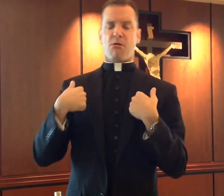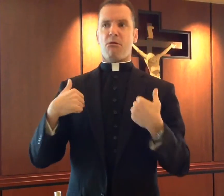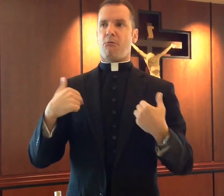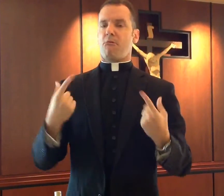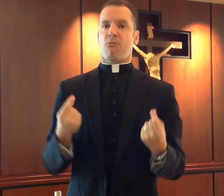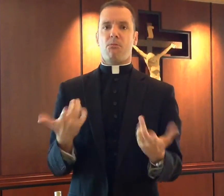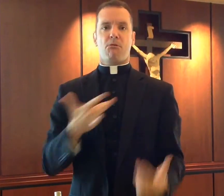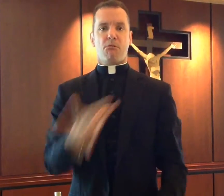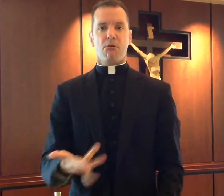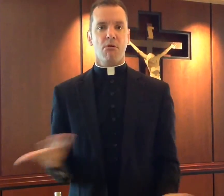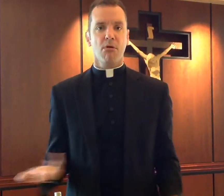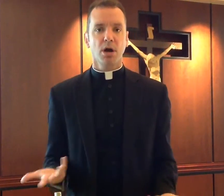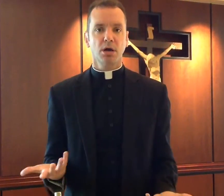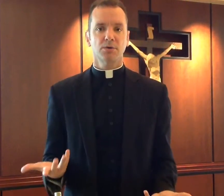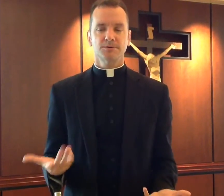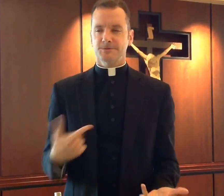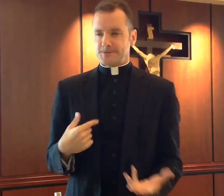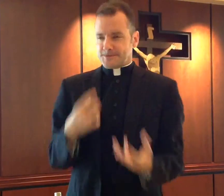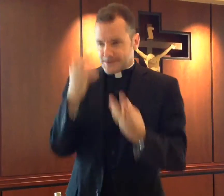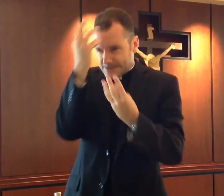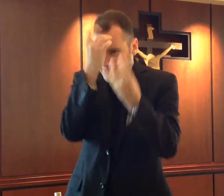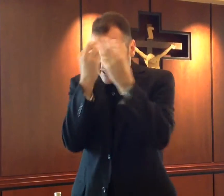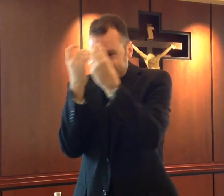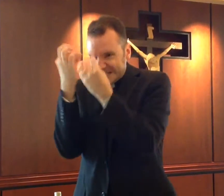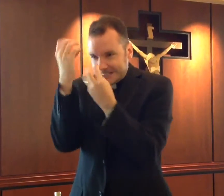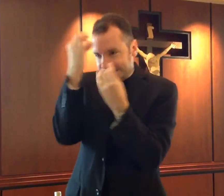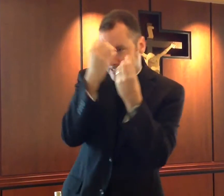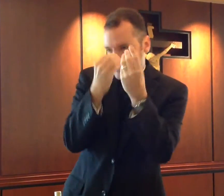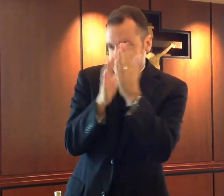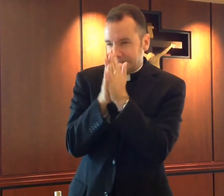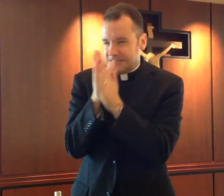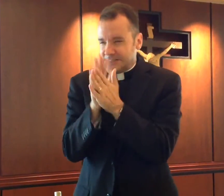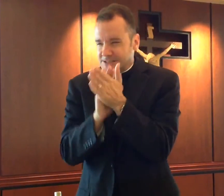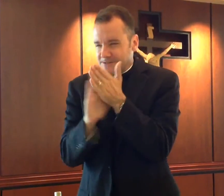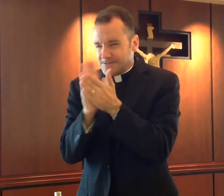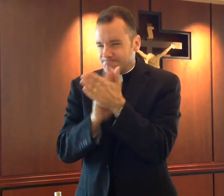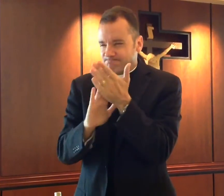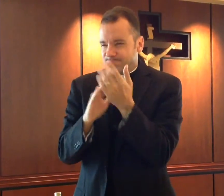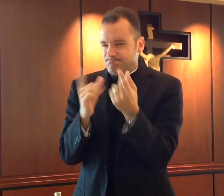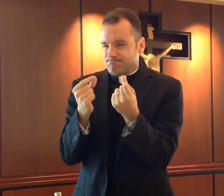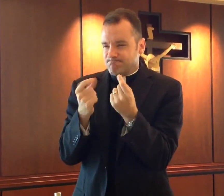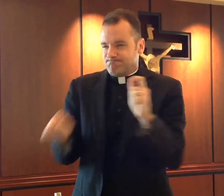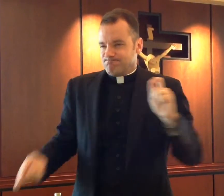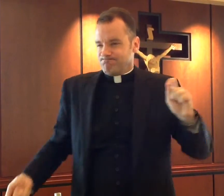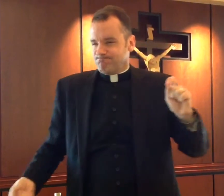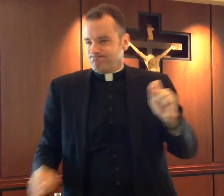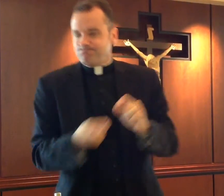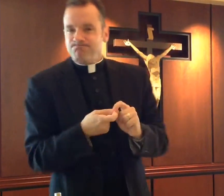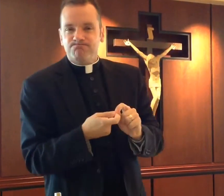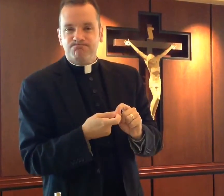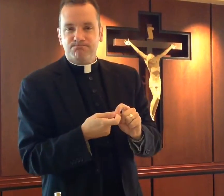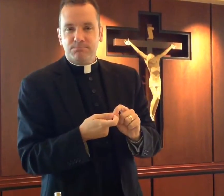when people wrong us and are against us, we tend to try to scheme a way of getting revenge at someone who has wronged